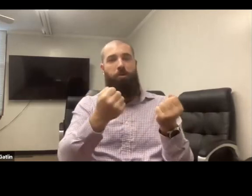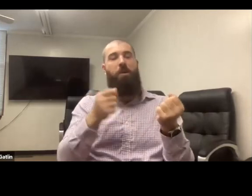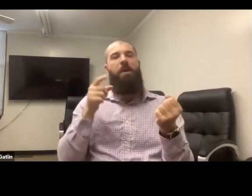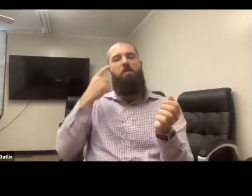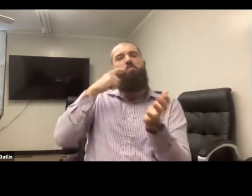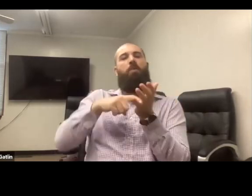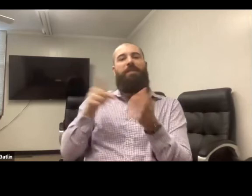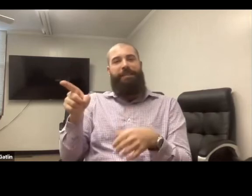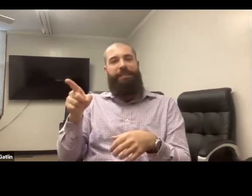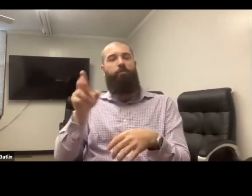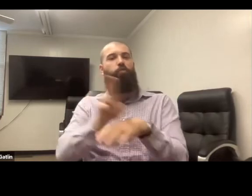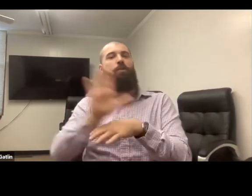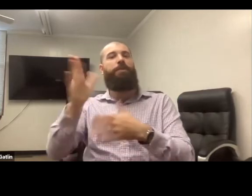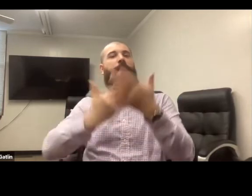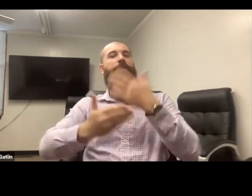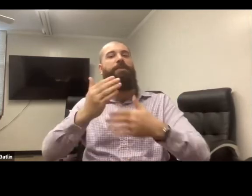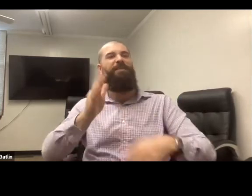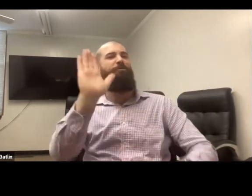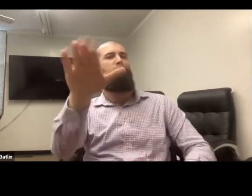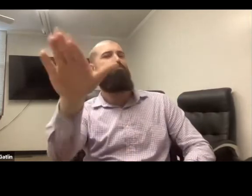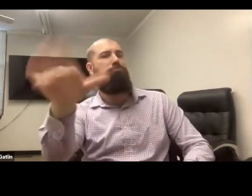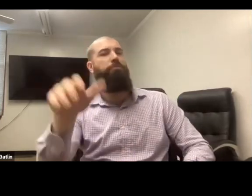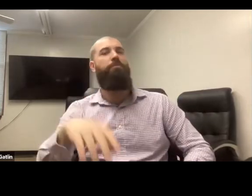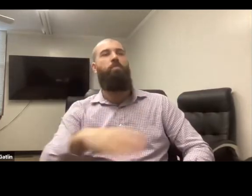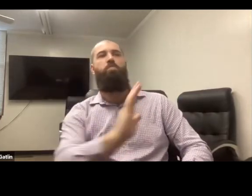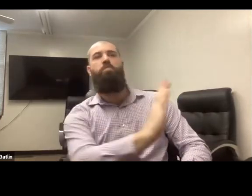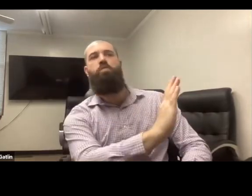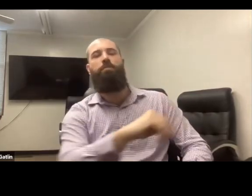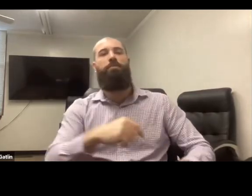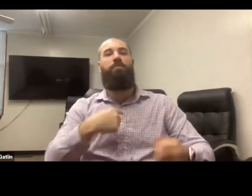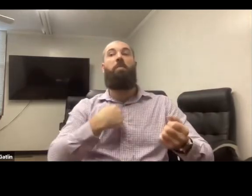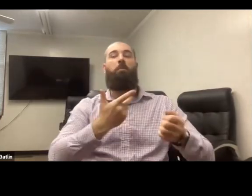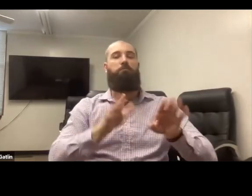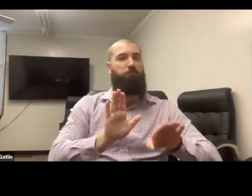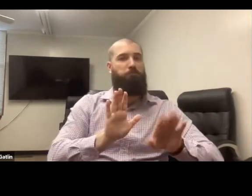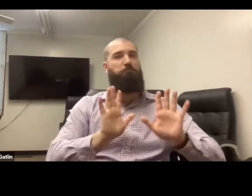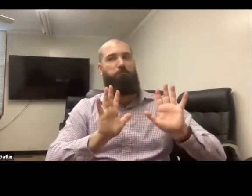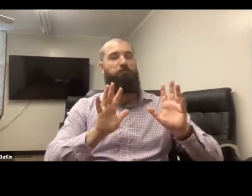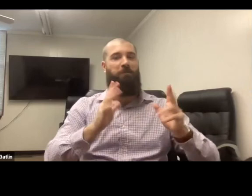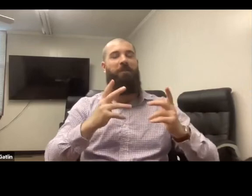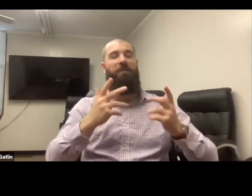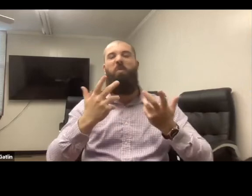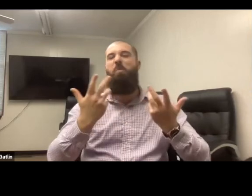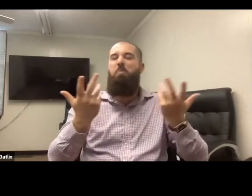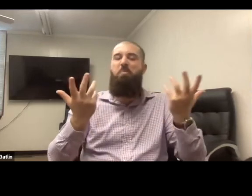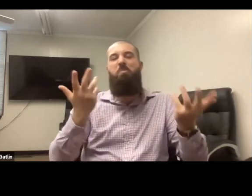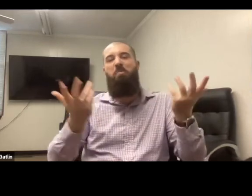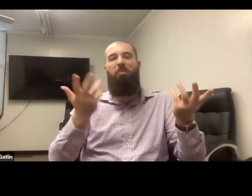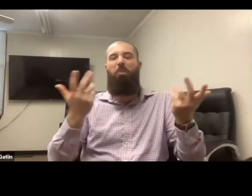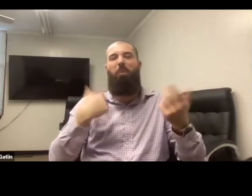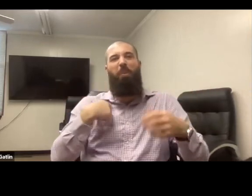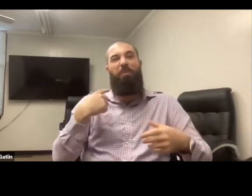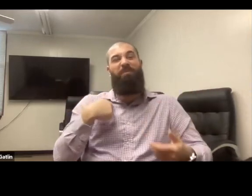what he was saying about where to go and what to do. And I noticed he used his hand more to kind of say, go over here or stop or whatever, just